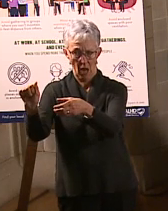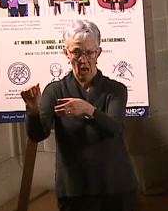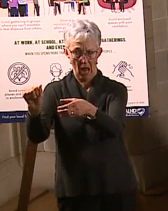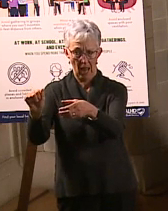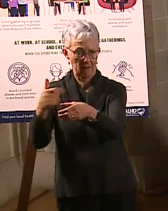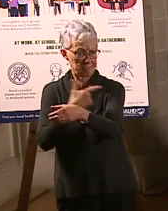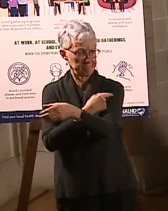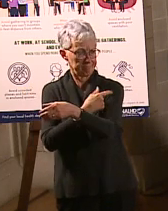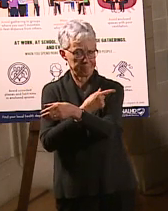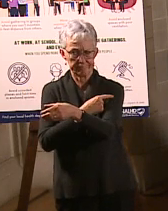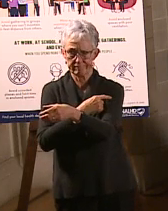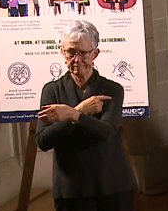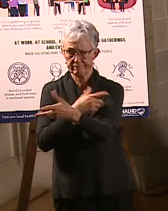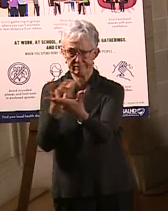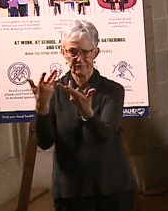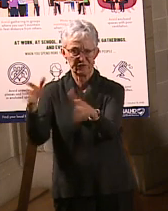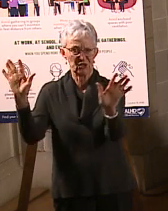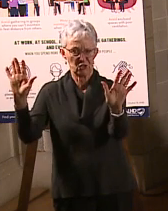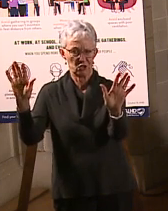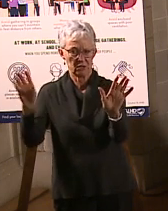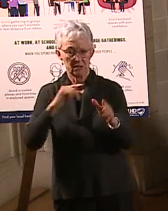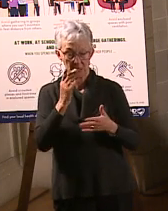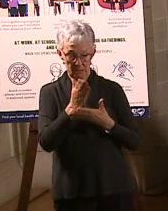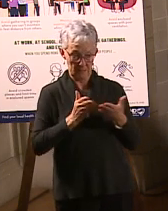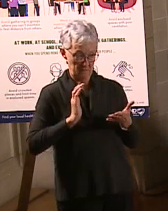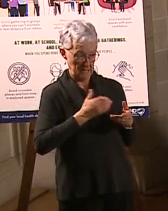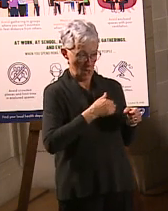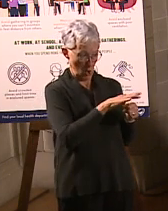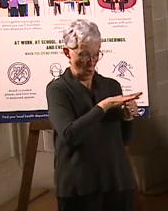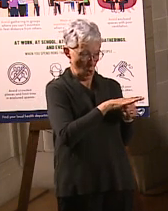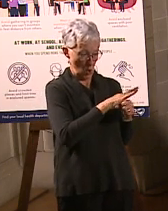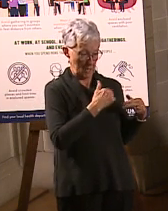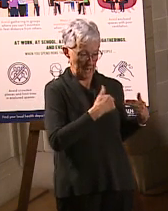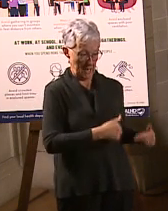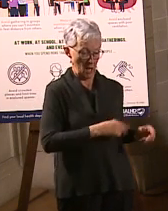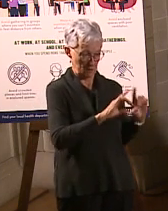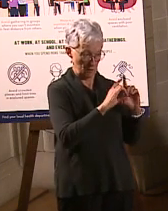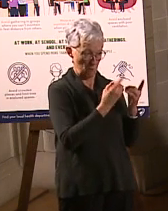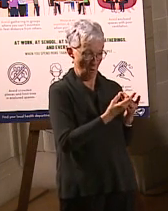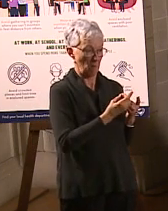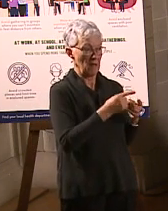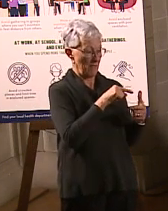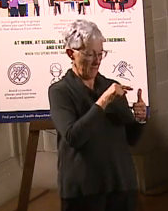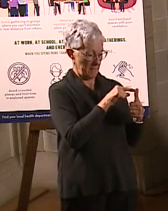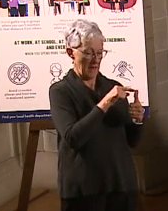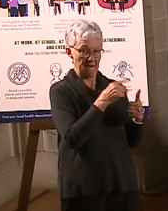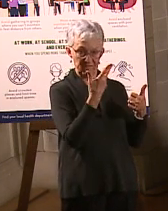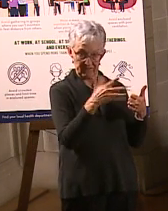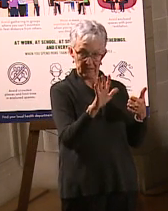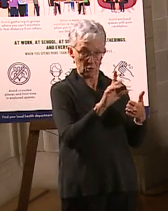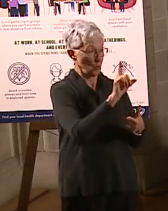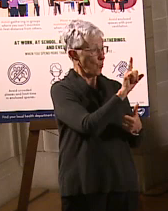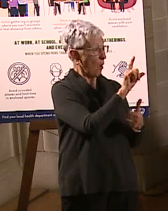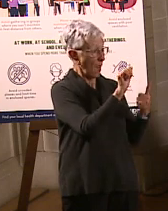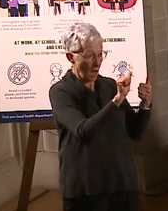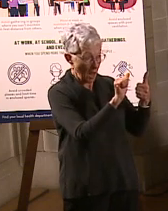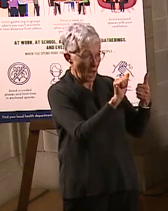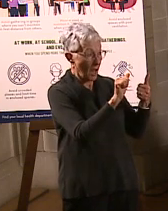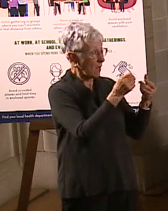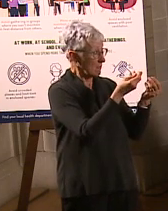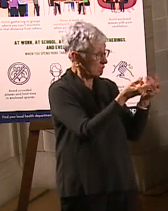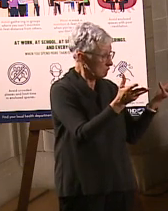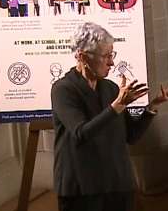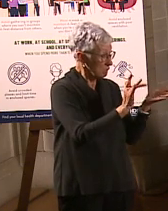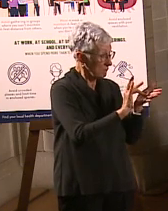19 local health departments, that are through phase 1A and have moved on to phase 1B. I expect 2 more will move into phase